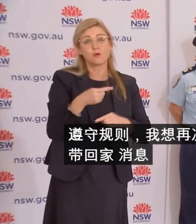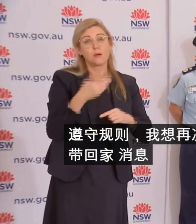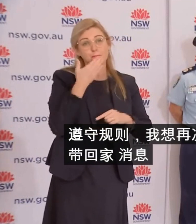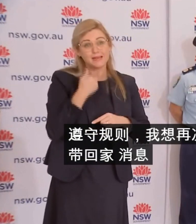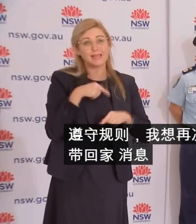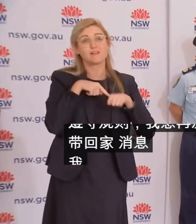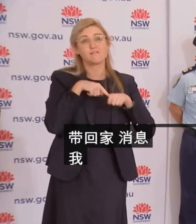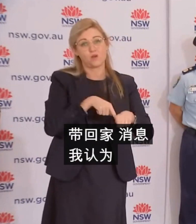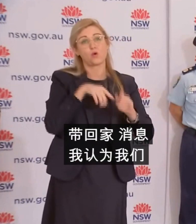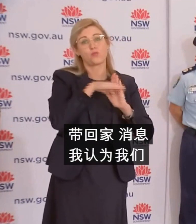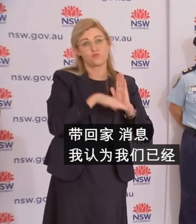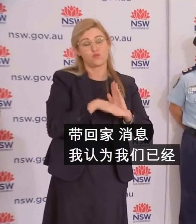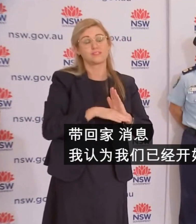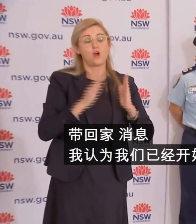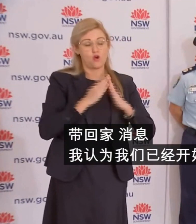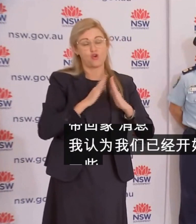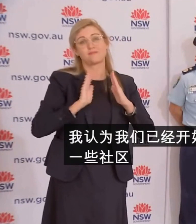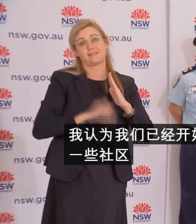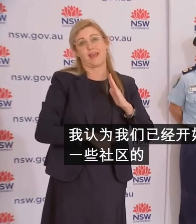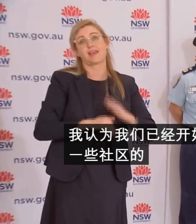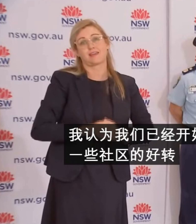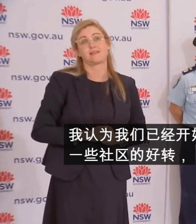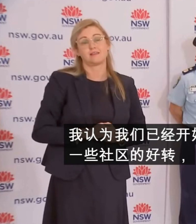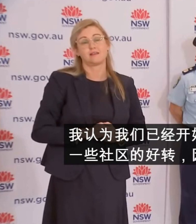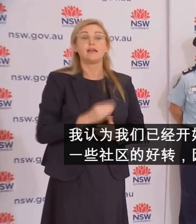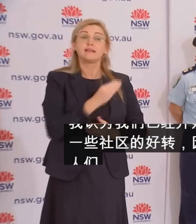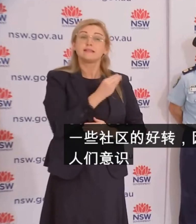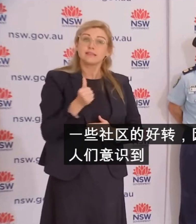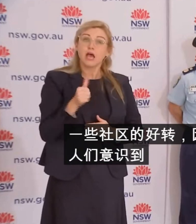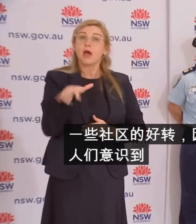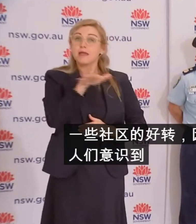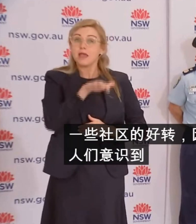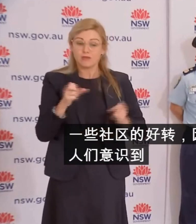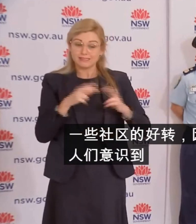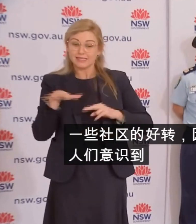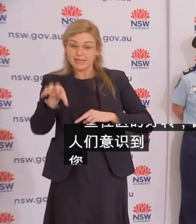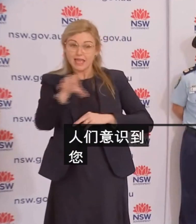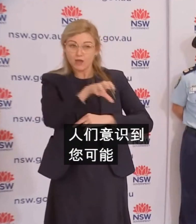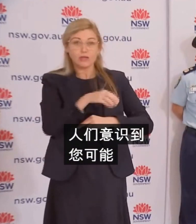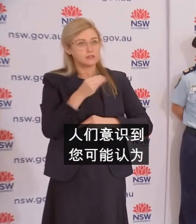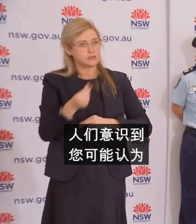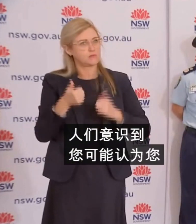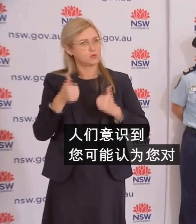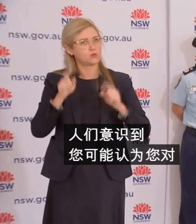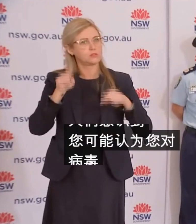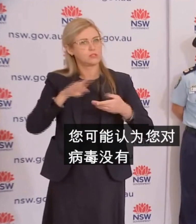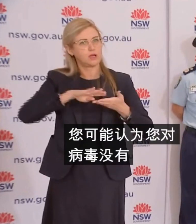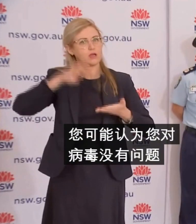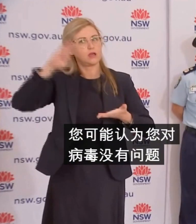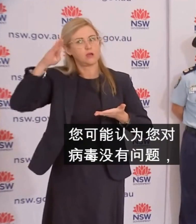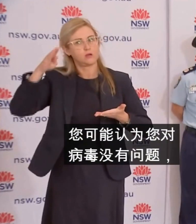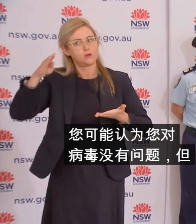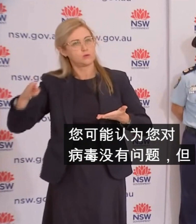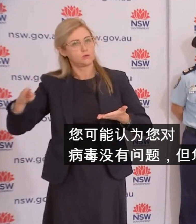this message. I think we've started to see a turnaround in some communities, because people are realising you might think you're okay with the